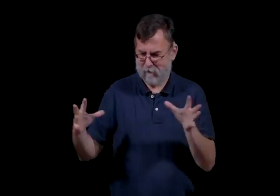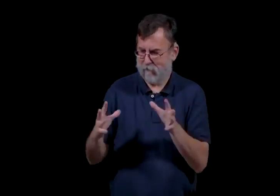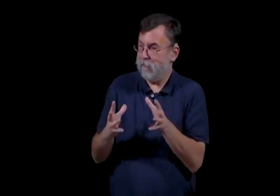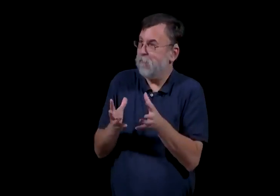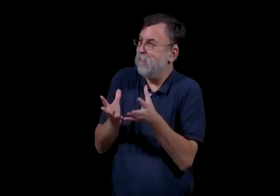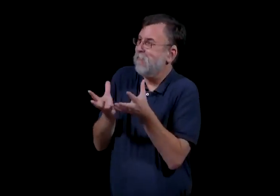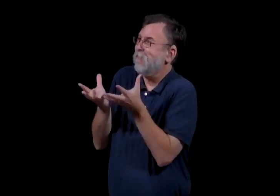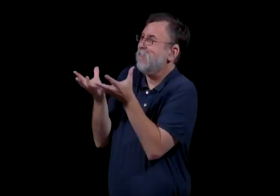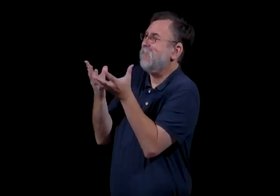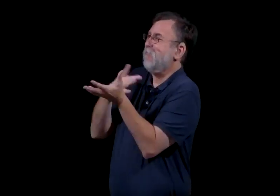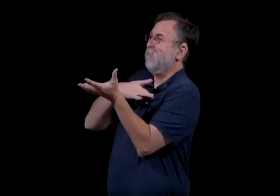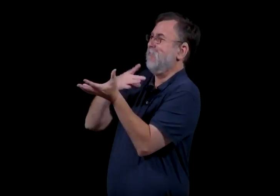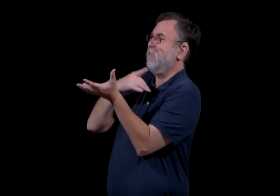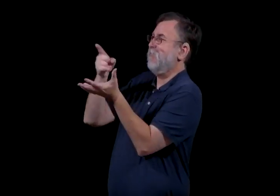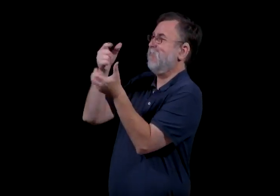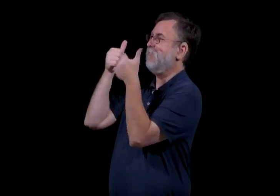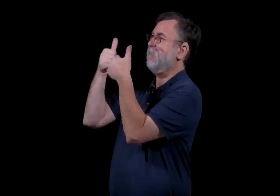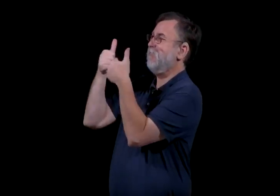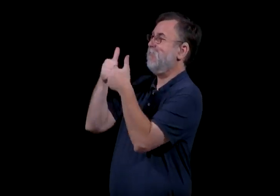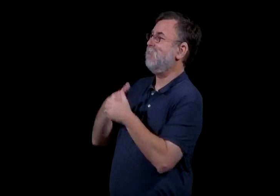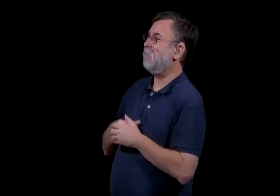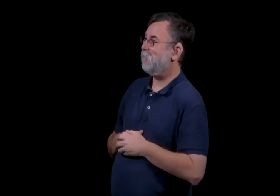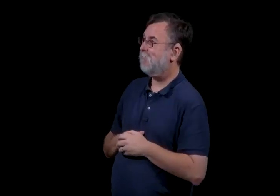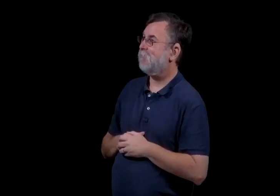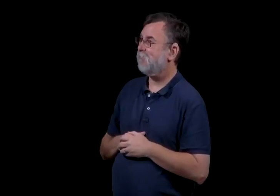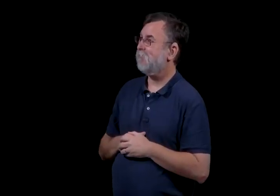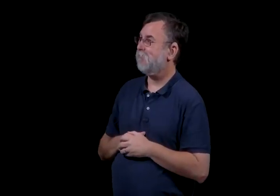family. And one day we'll be with you.